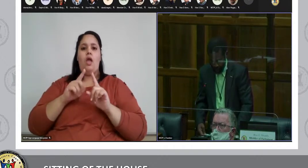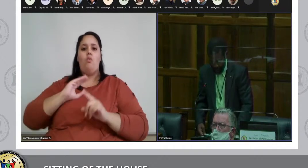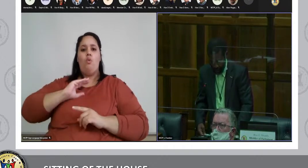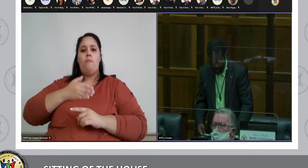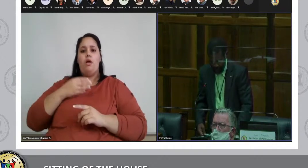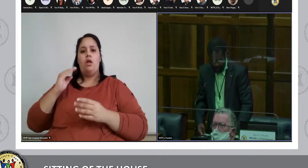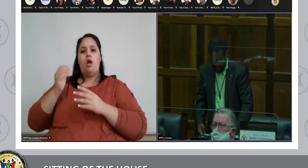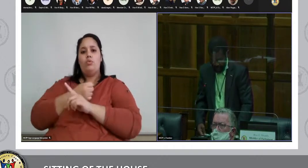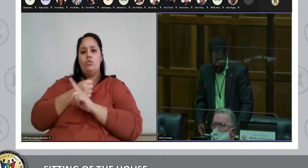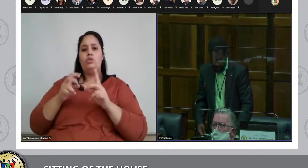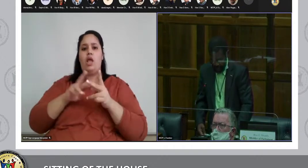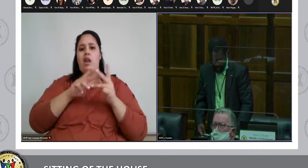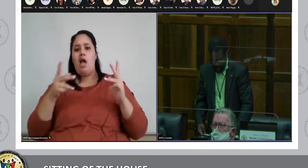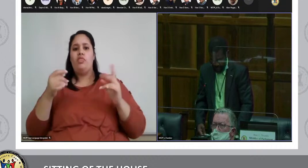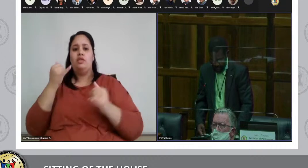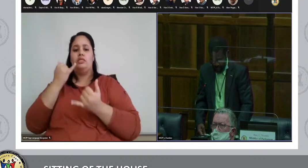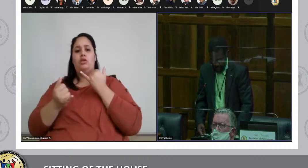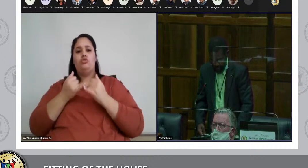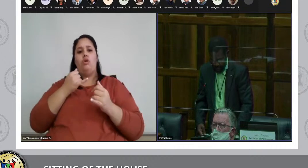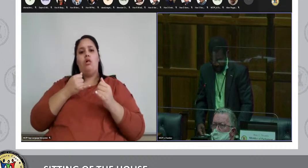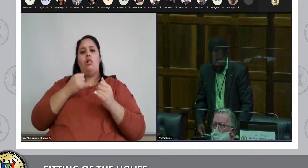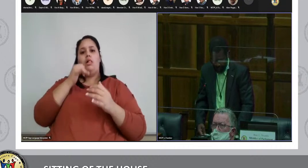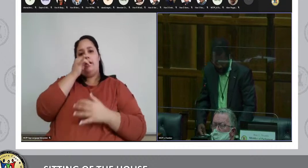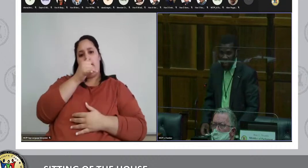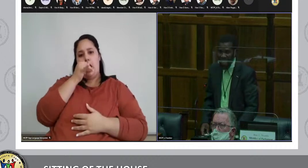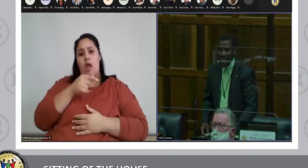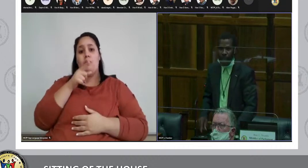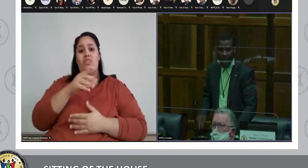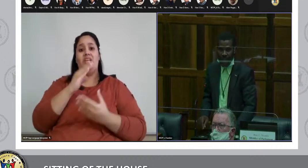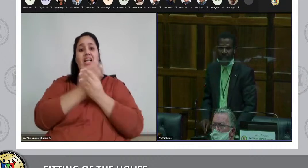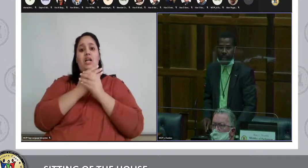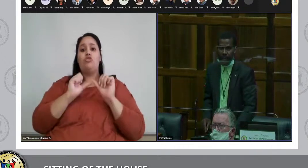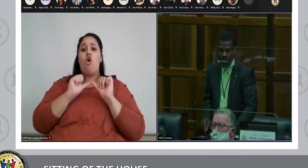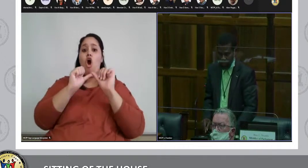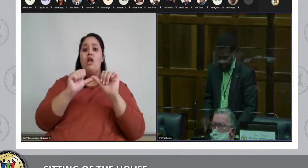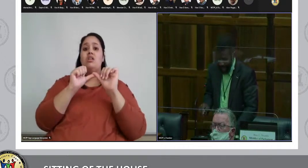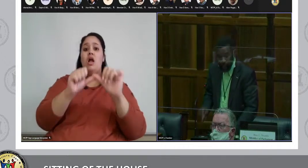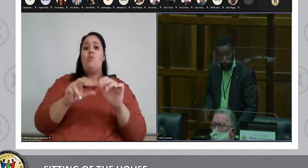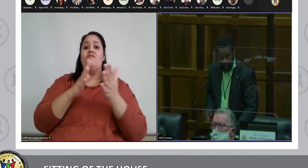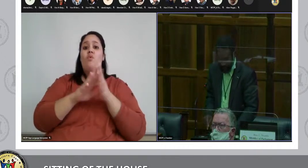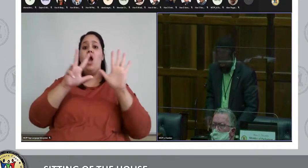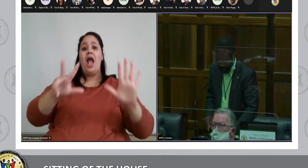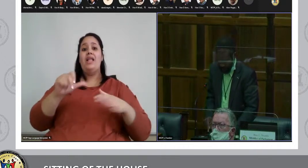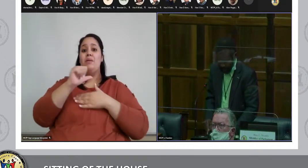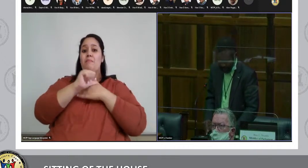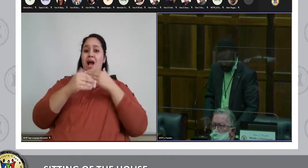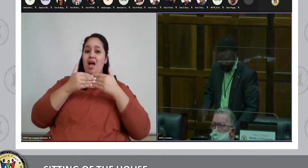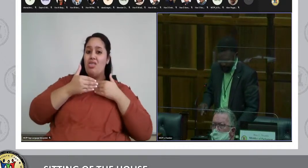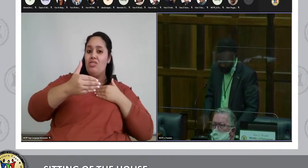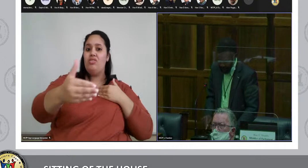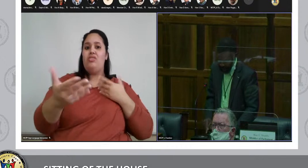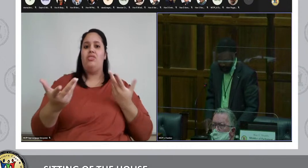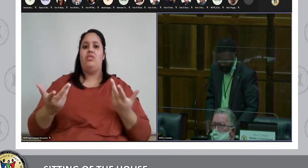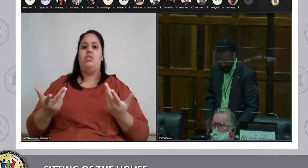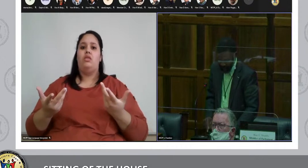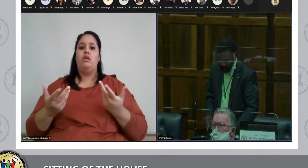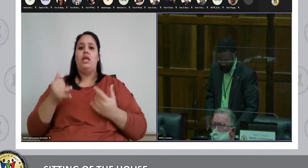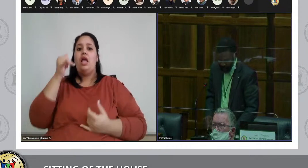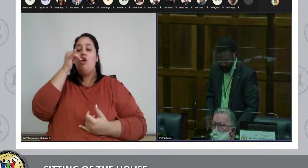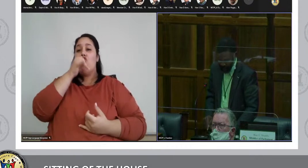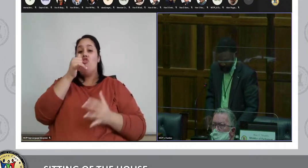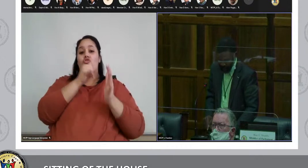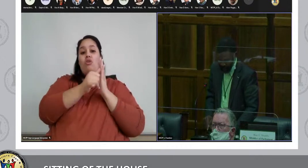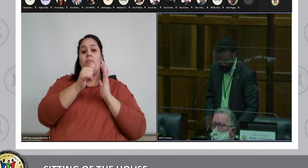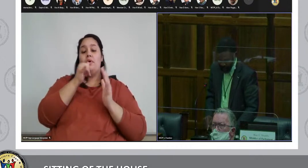sexual offenses. This case has been ongoing for over 8 months. 8 months. The criminal case has